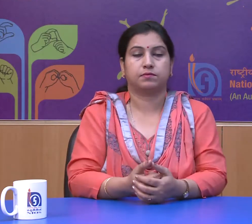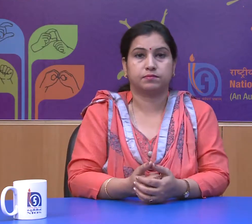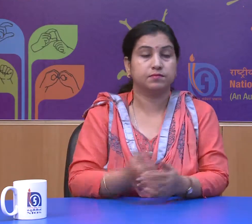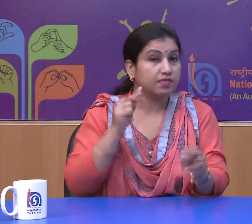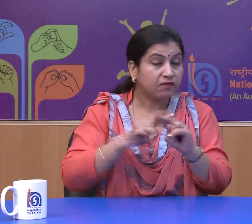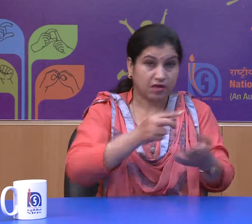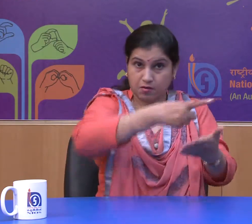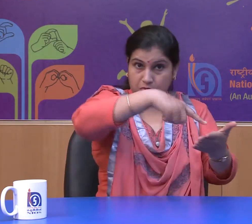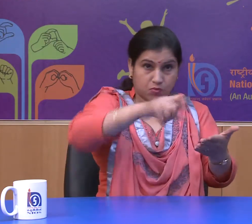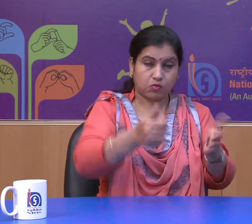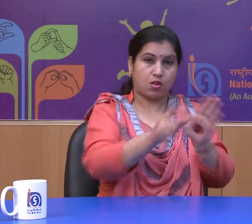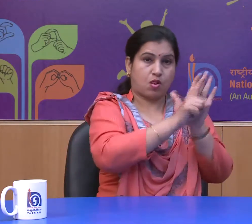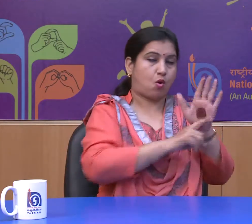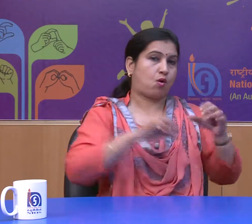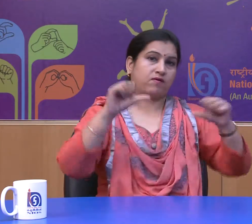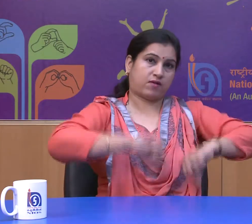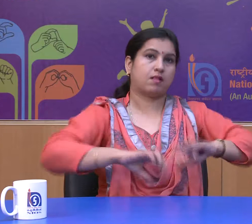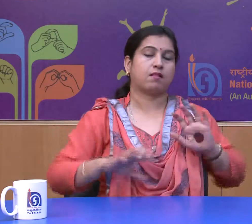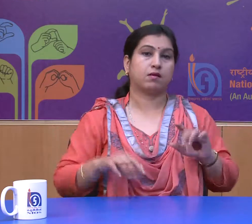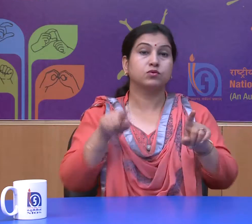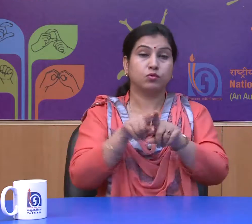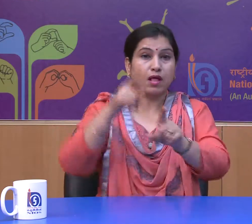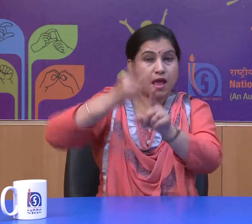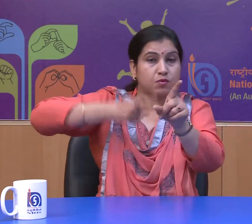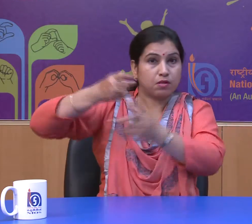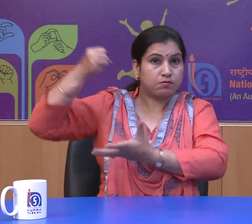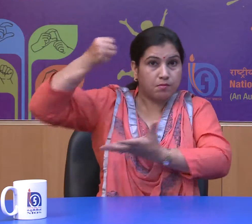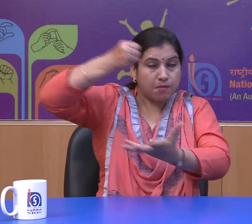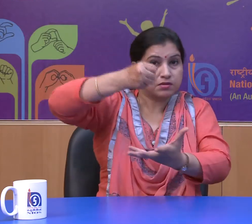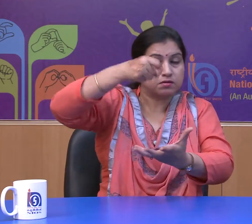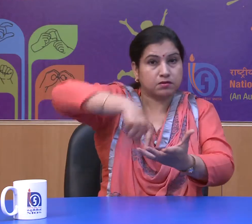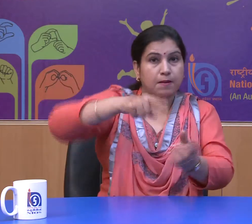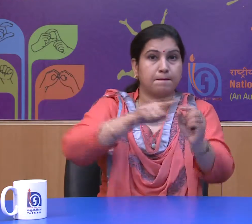The annual budget has to be passed by the parliament.